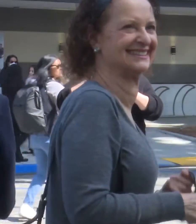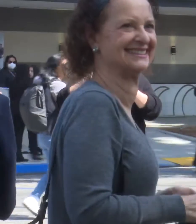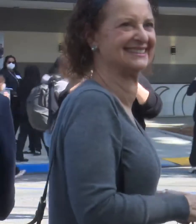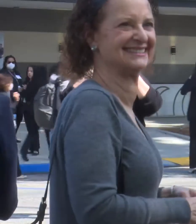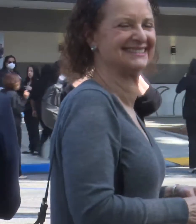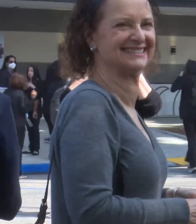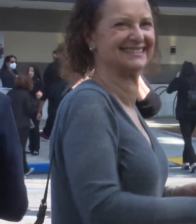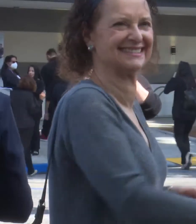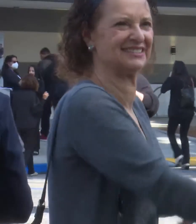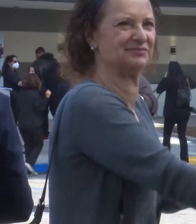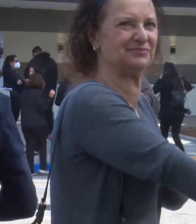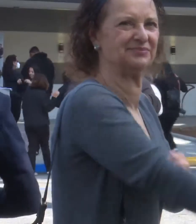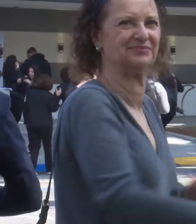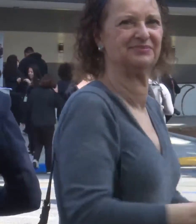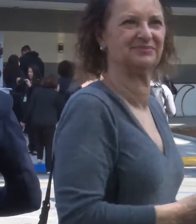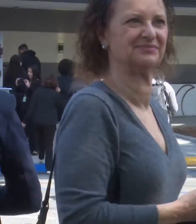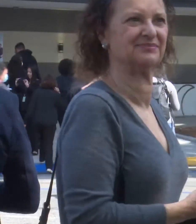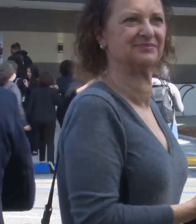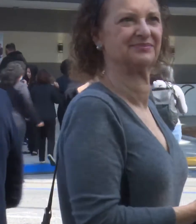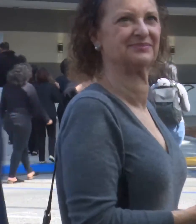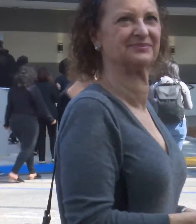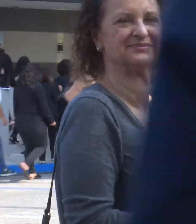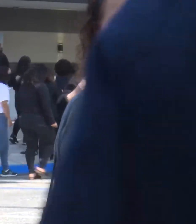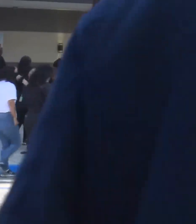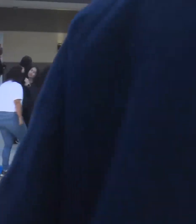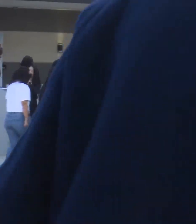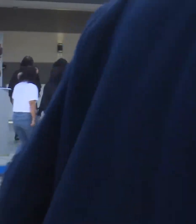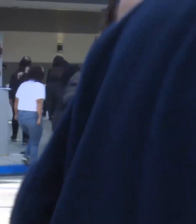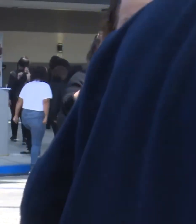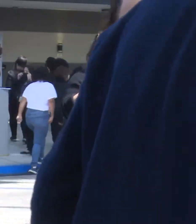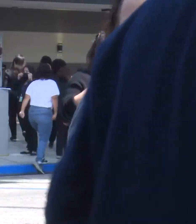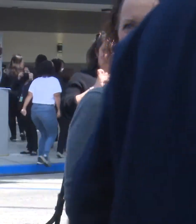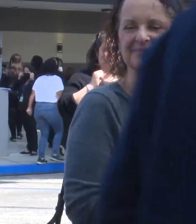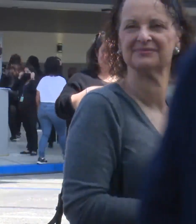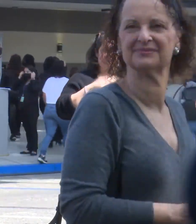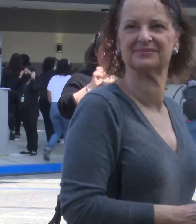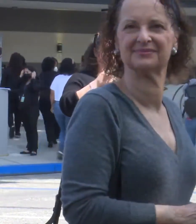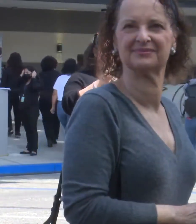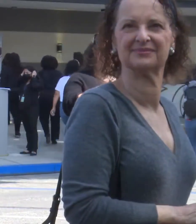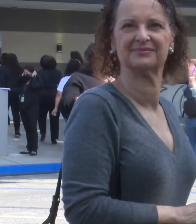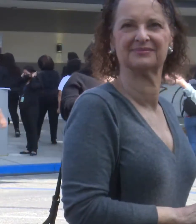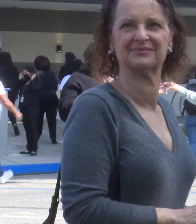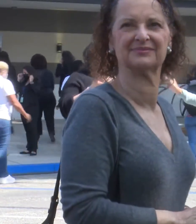at the door if you don't have one with you, but we invite you all to come in and then to head